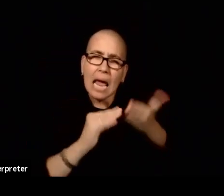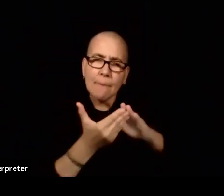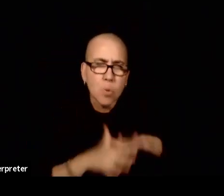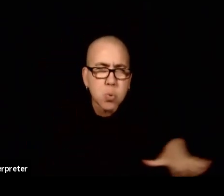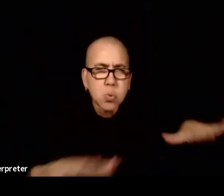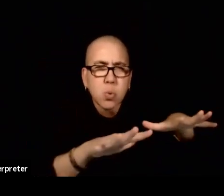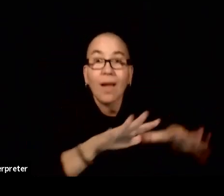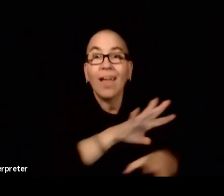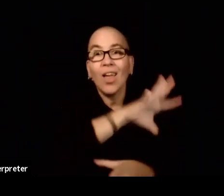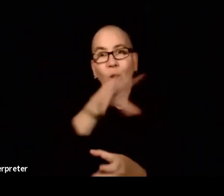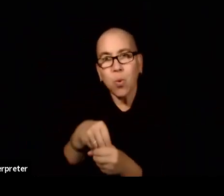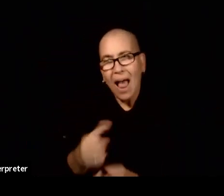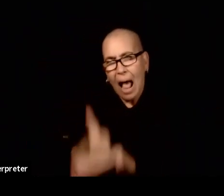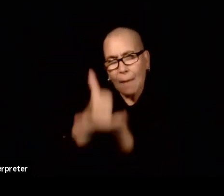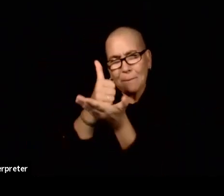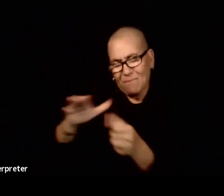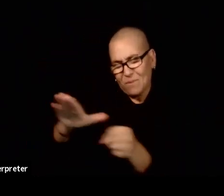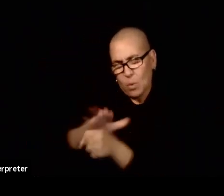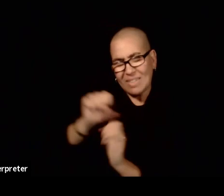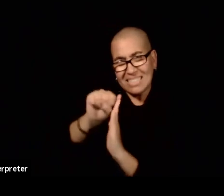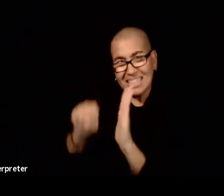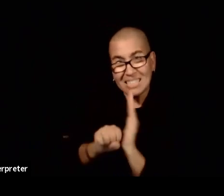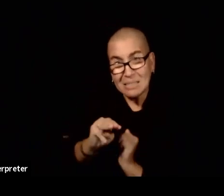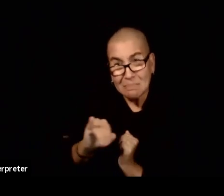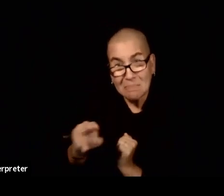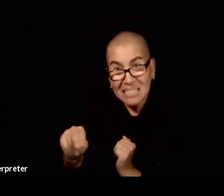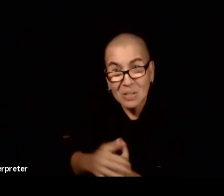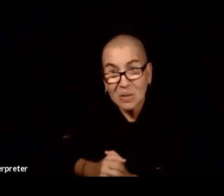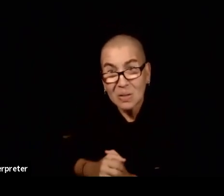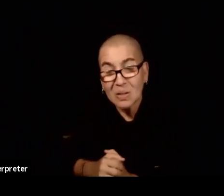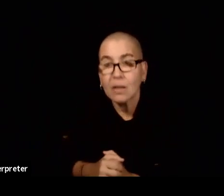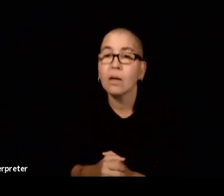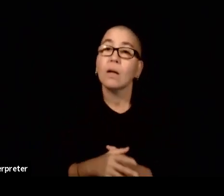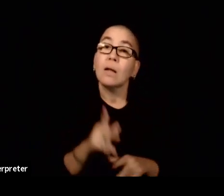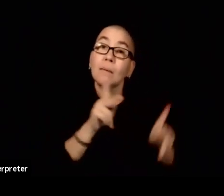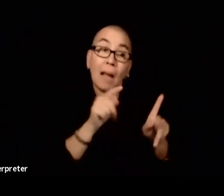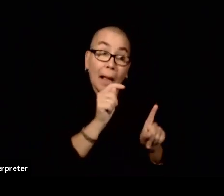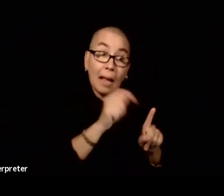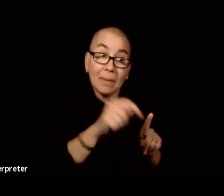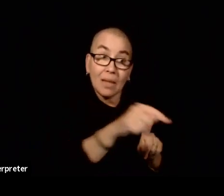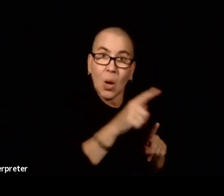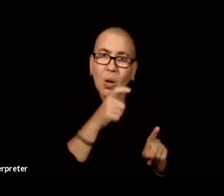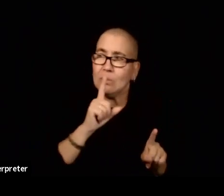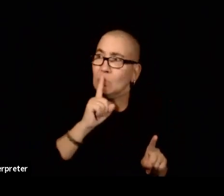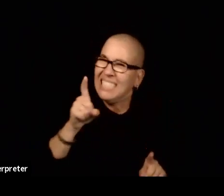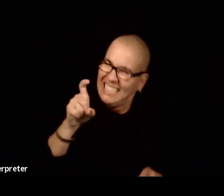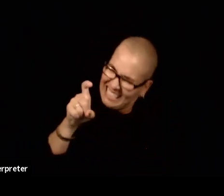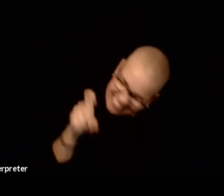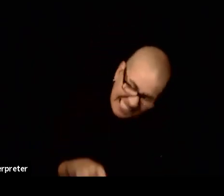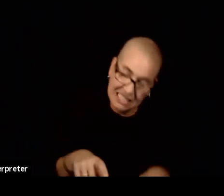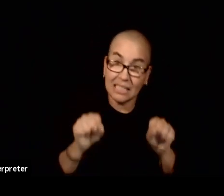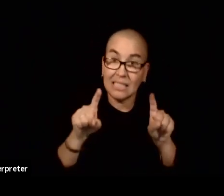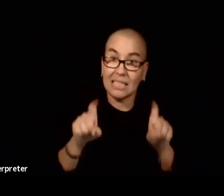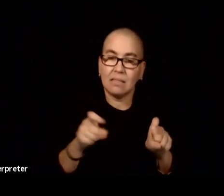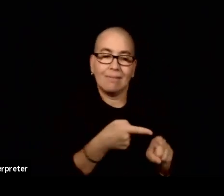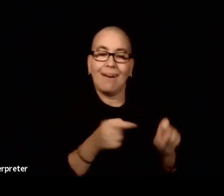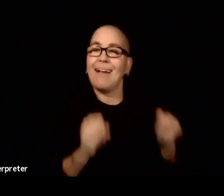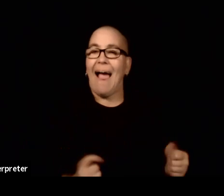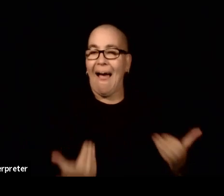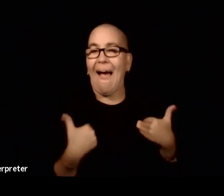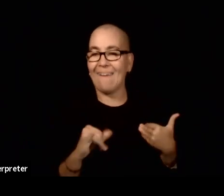need the testing and other tools to combat this disease are available to them. So I'm so pleased personally